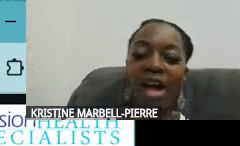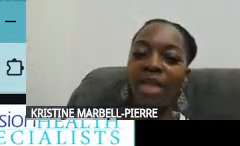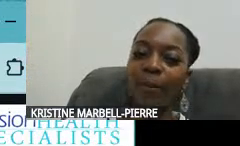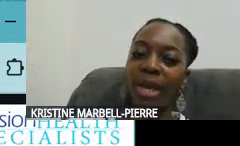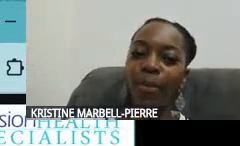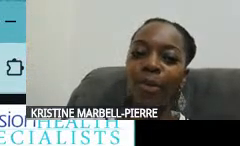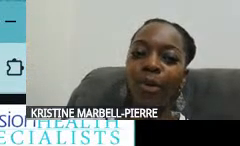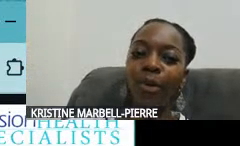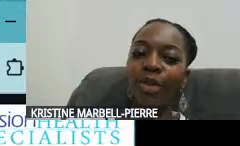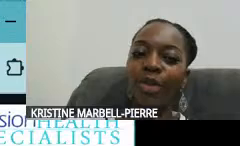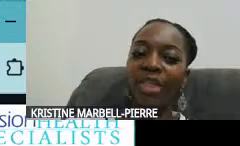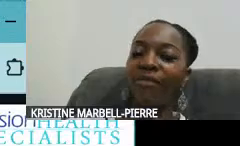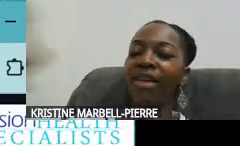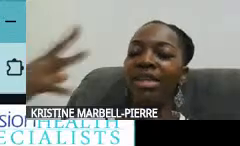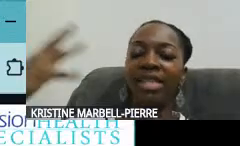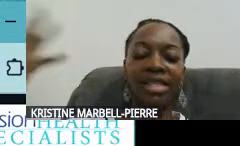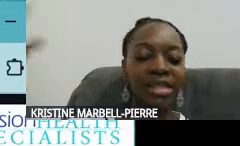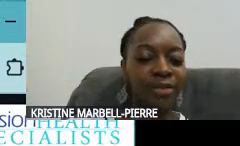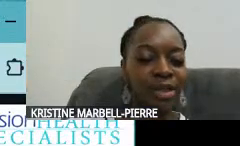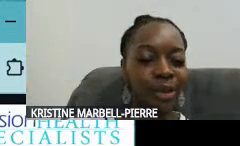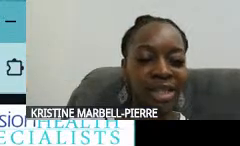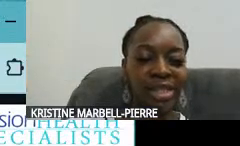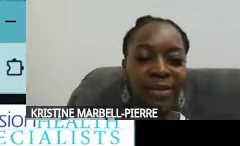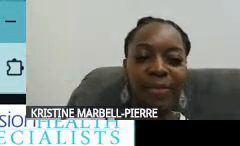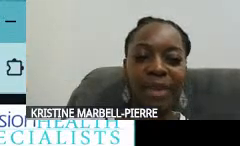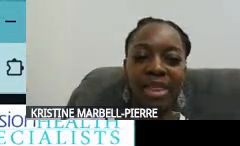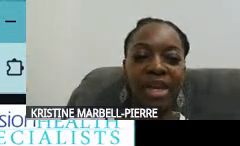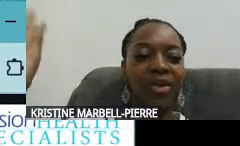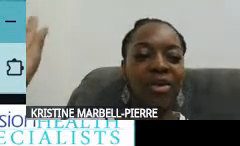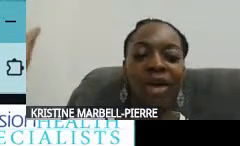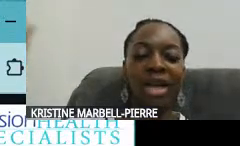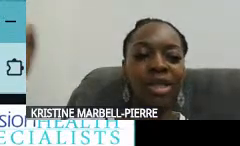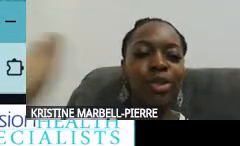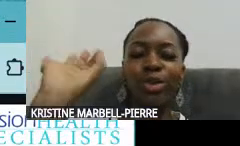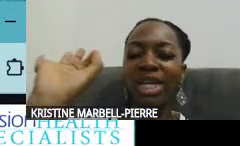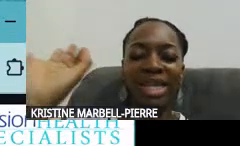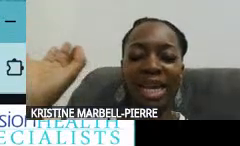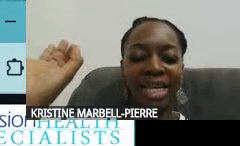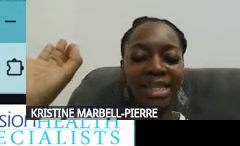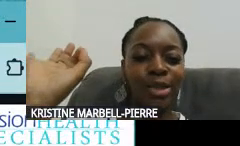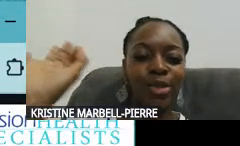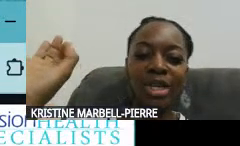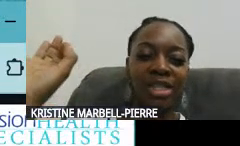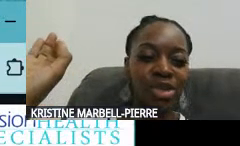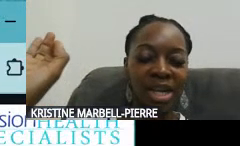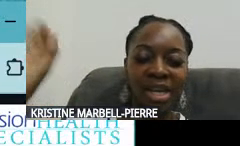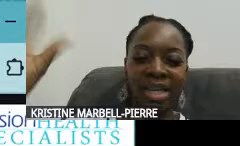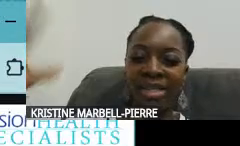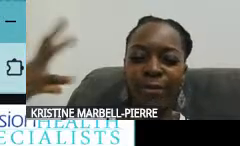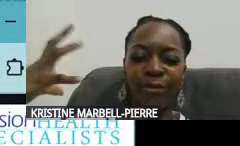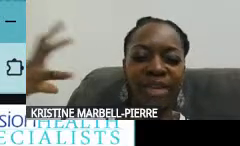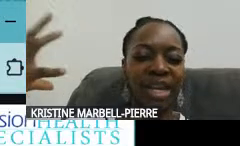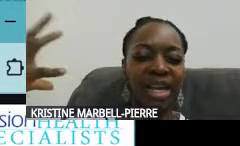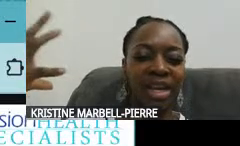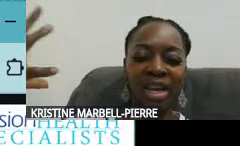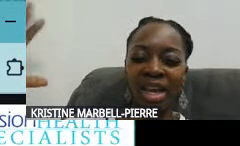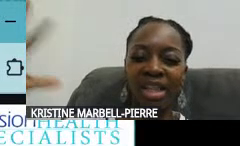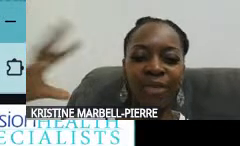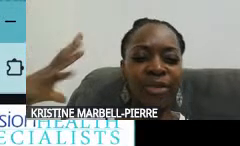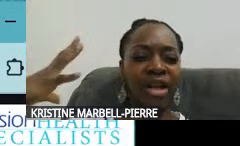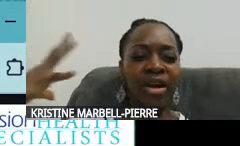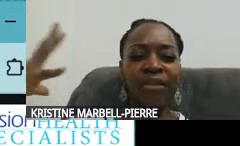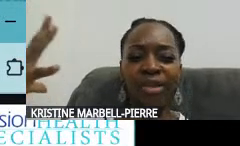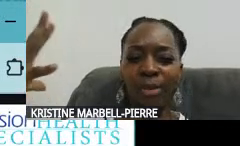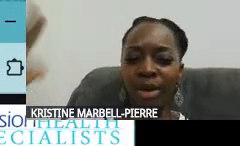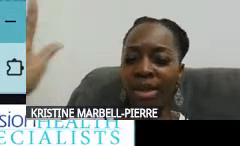For other people, they're very sensitive to it. And they know, oh, as soon as it hits, as soon as the trigger hits, they feel it and they